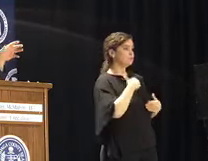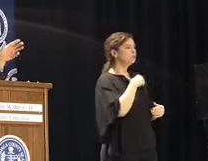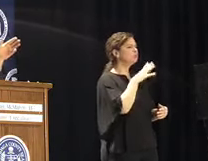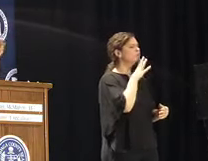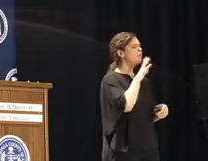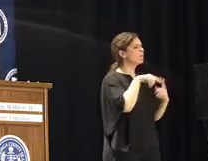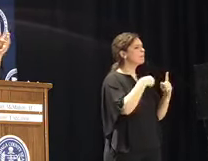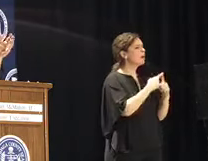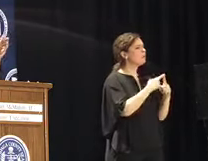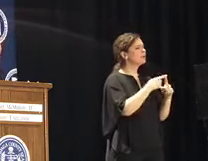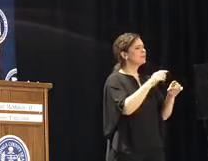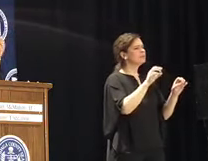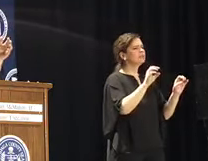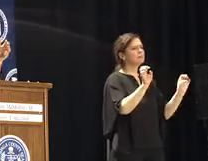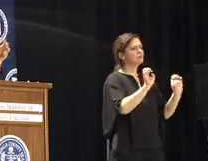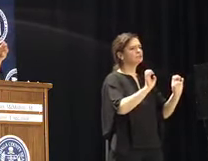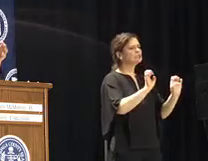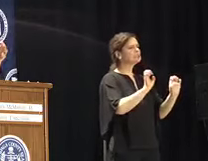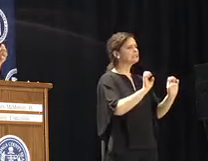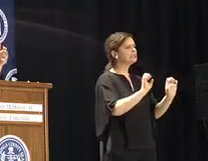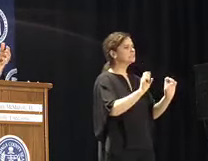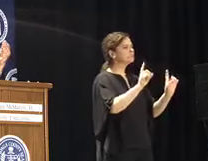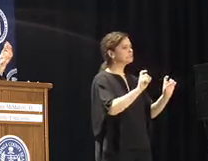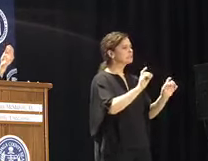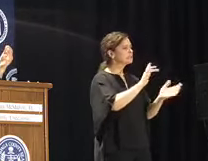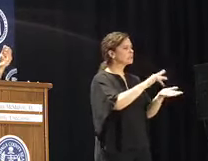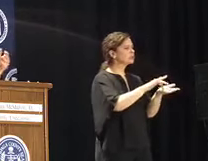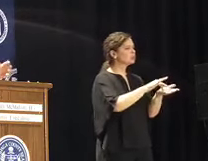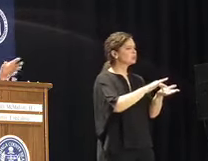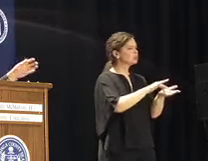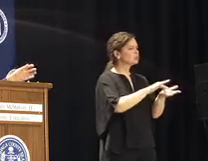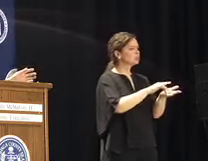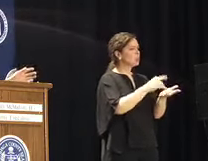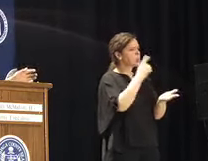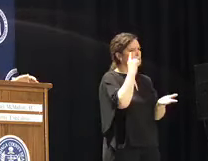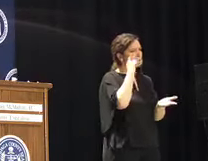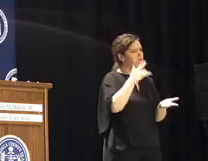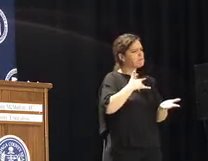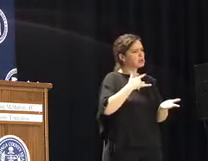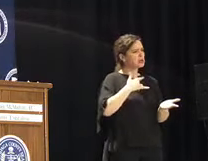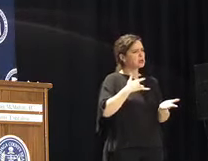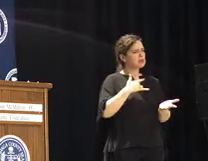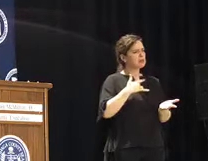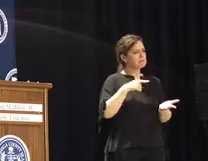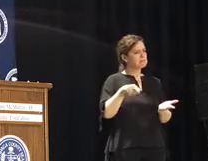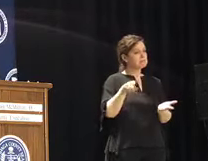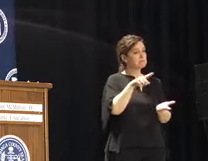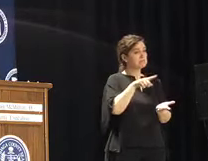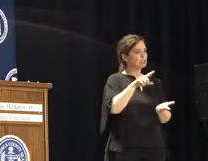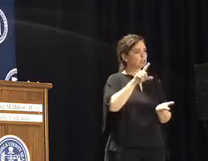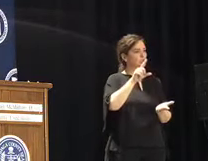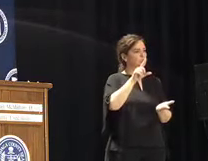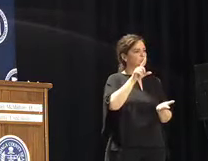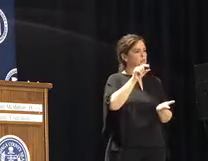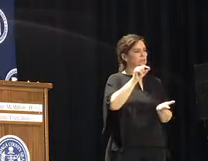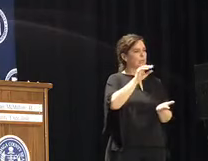there's, I think we got another 400 or so outstanding. Again, 20% of those are from other areas, and we're happy to